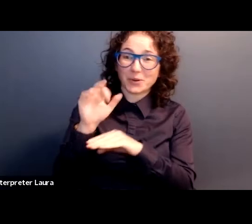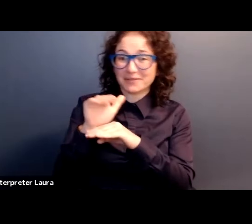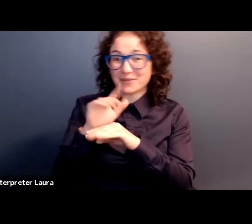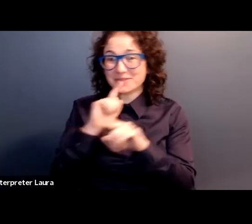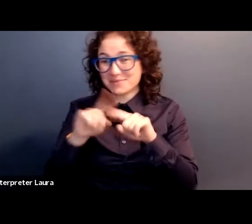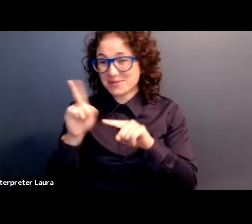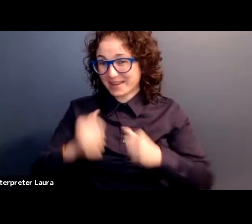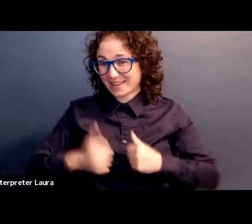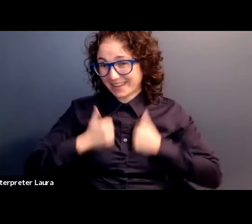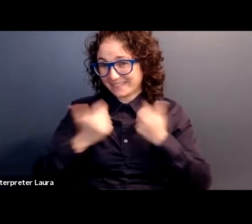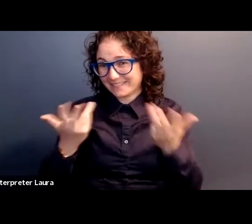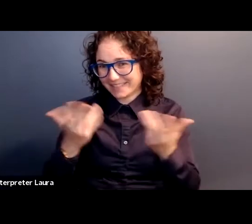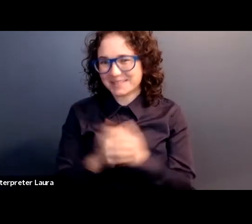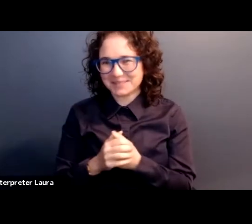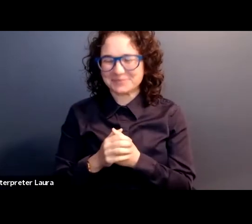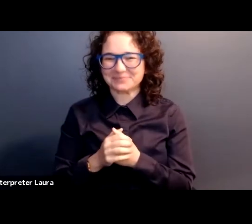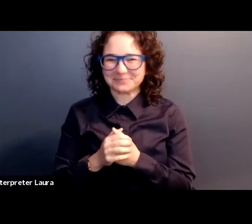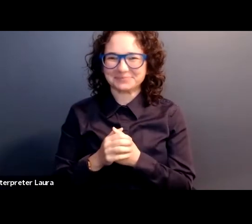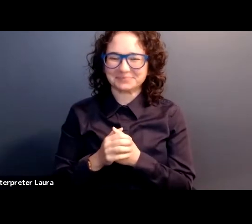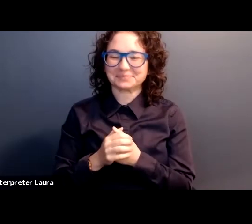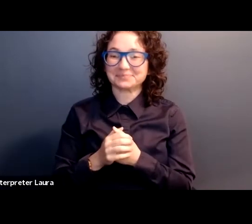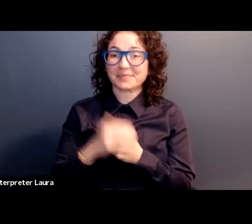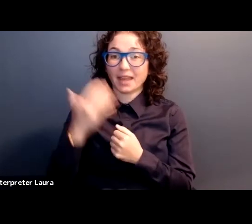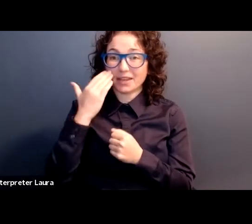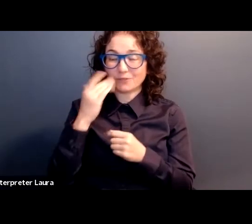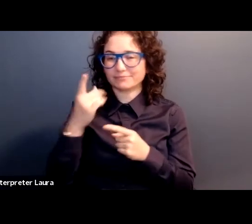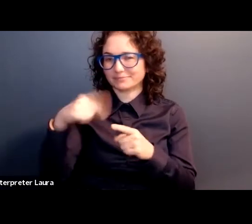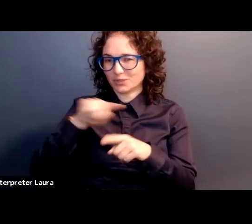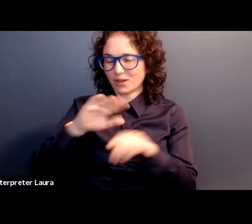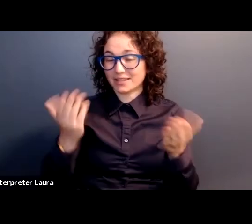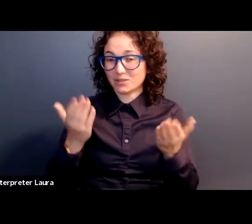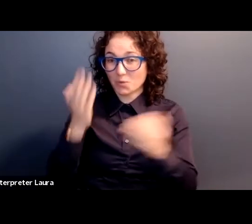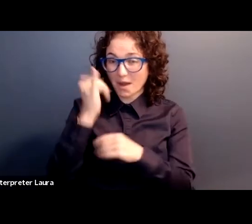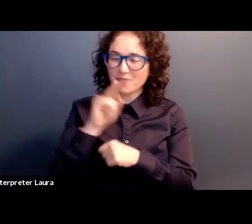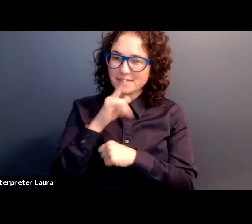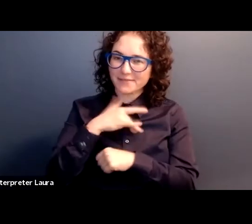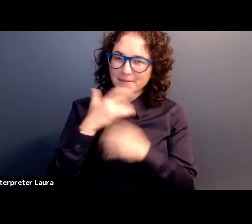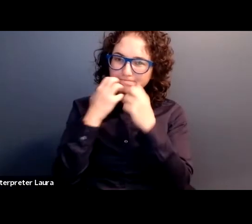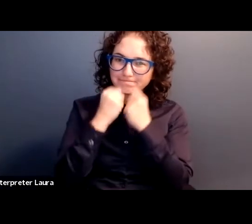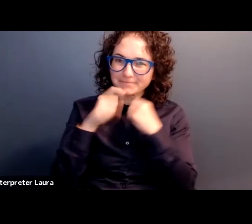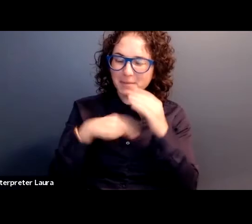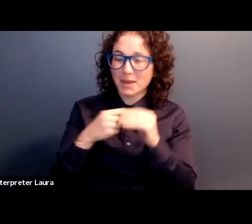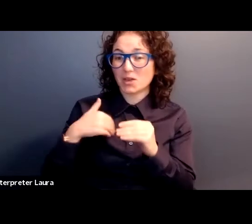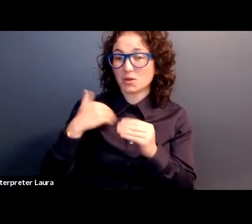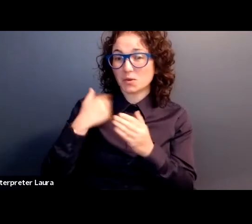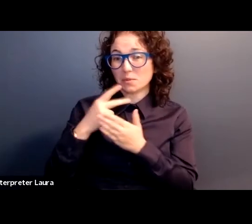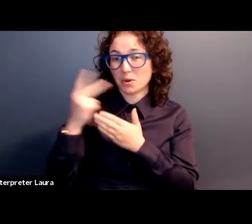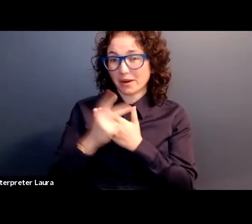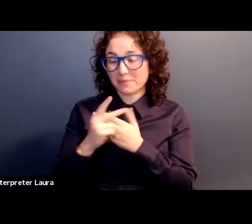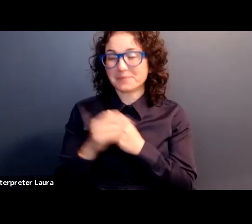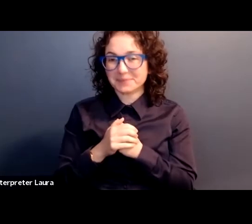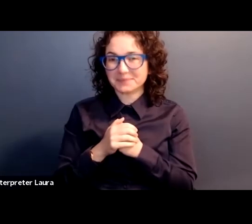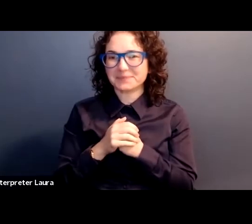upon where you're joining from. I know that everybody is here because you're really passionate about youth programming and